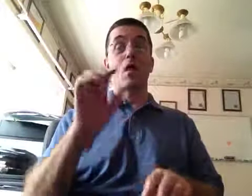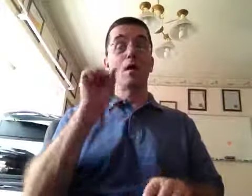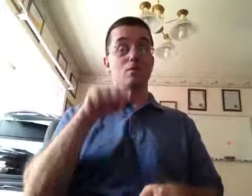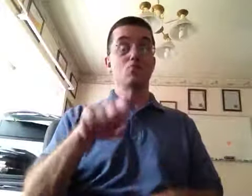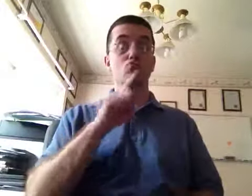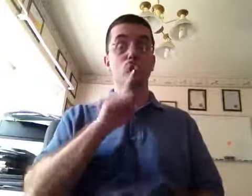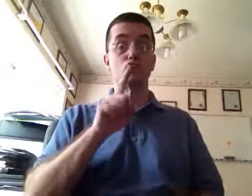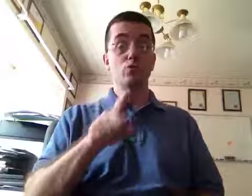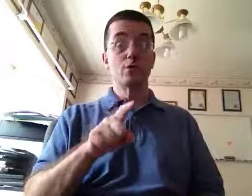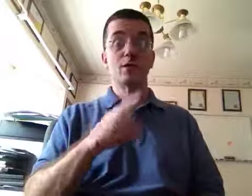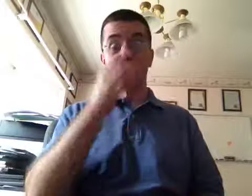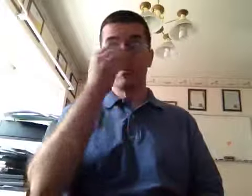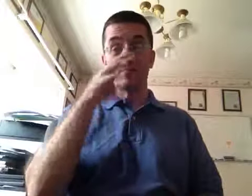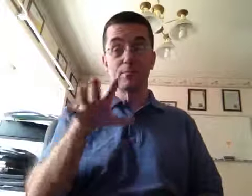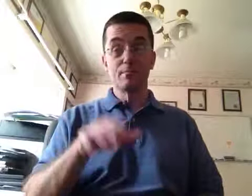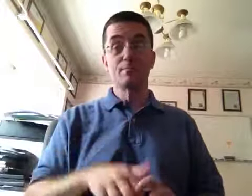doesn't matter so much.